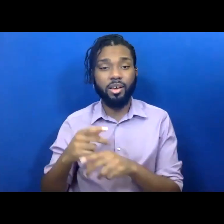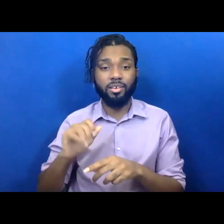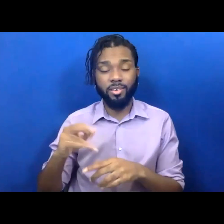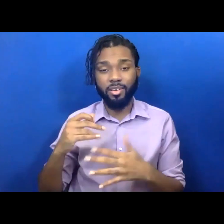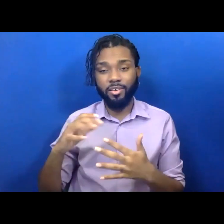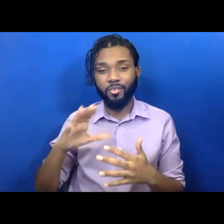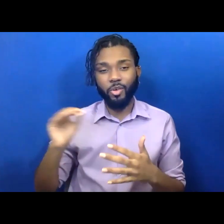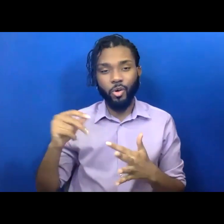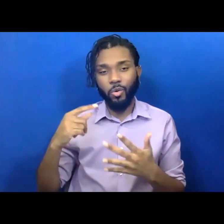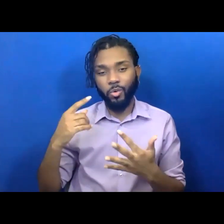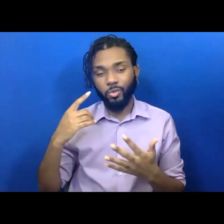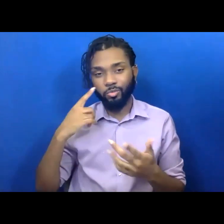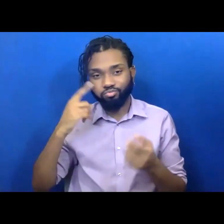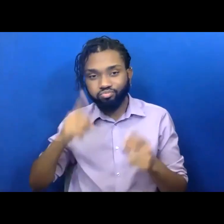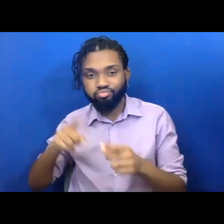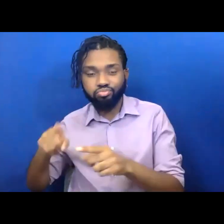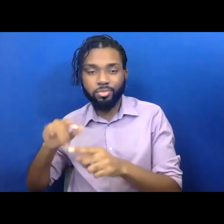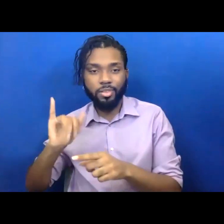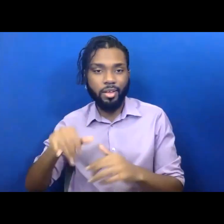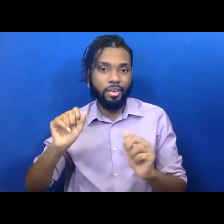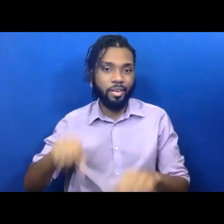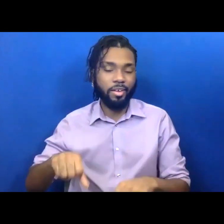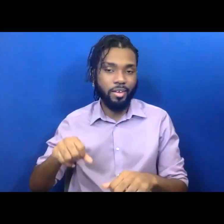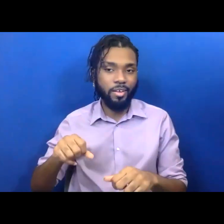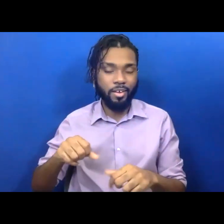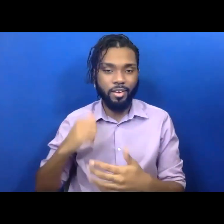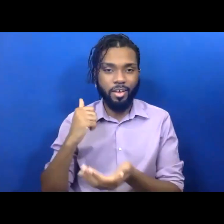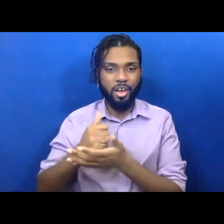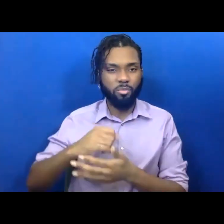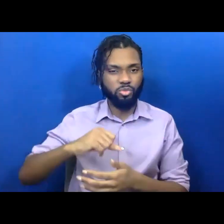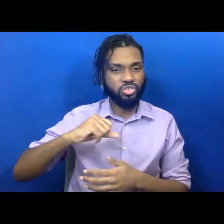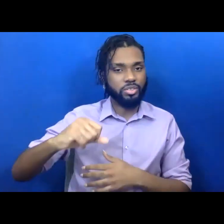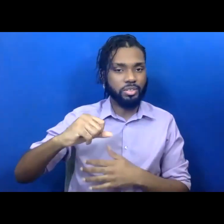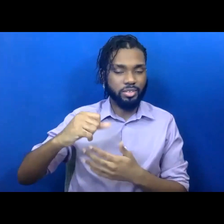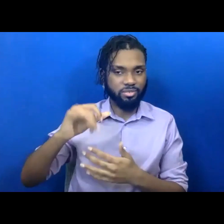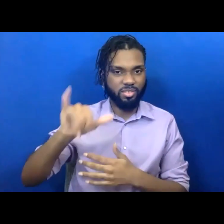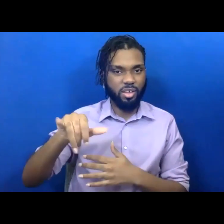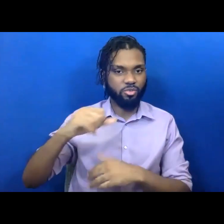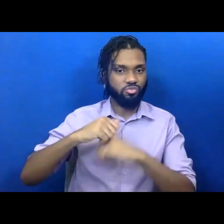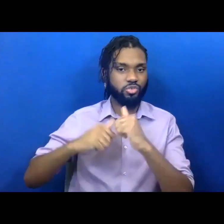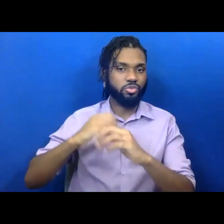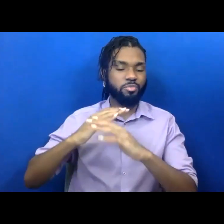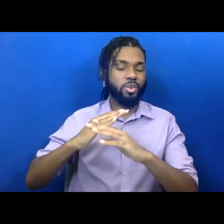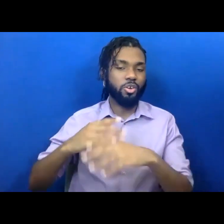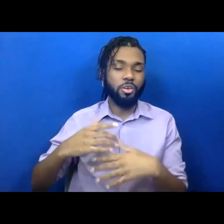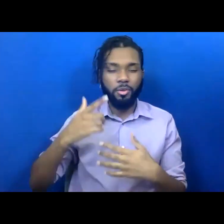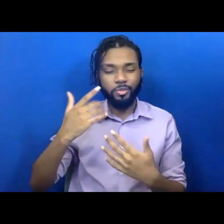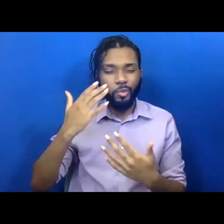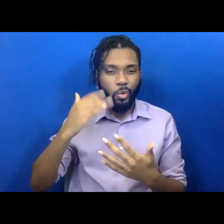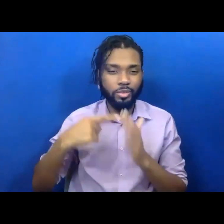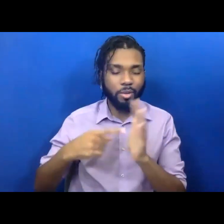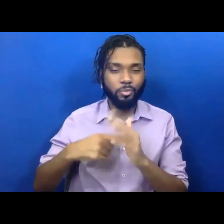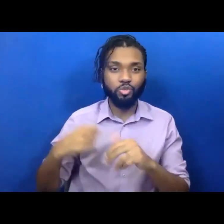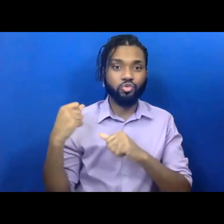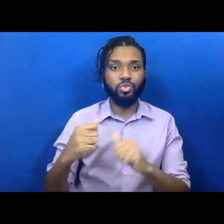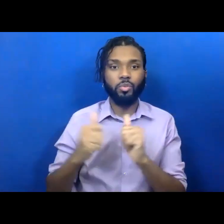co-conspiring that can help kind of resist those structural barriers, just in terms of the strength in numbers things, and kind